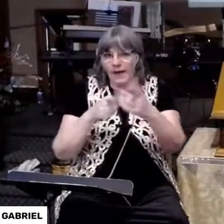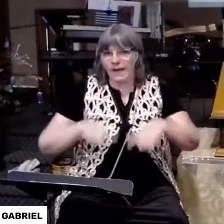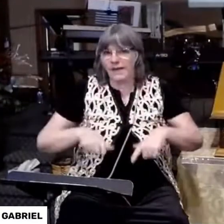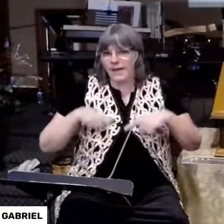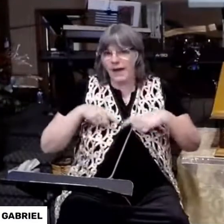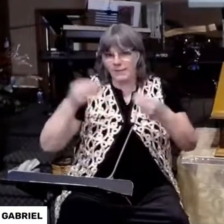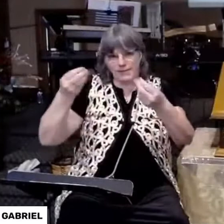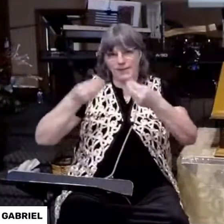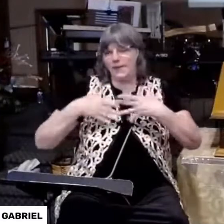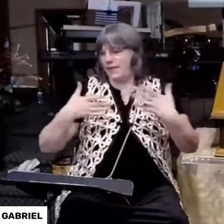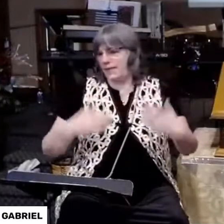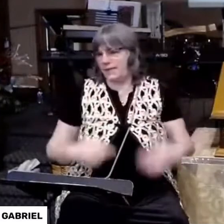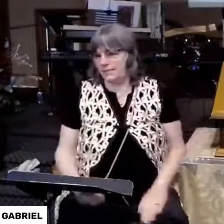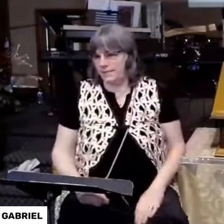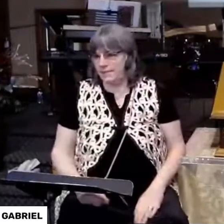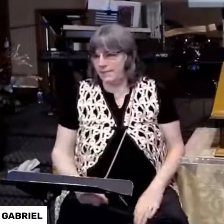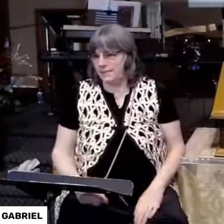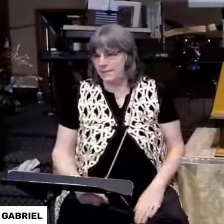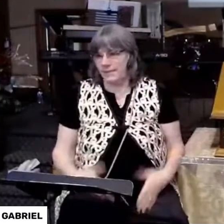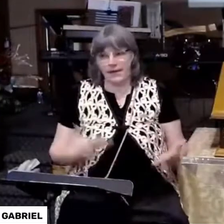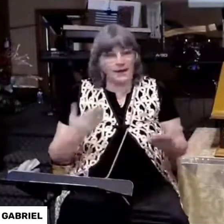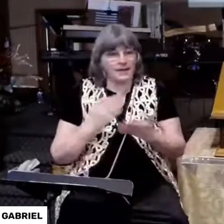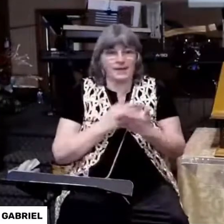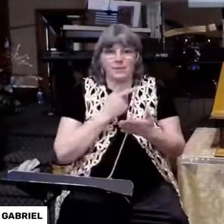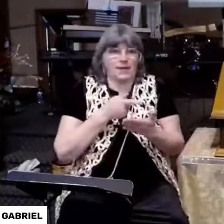times. None of us have control over that.